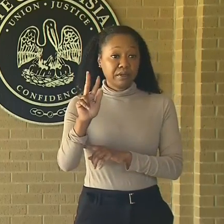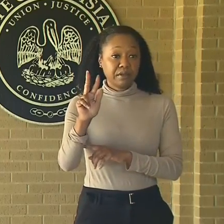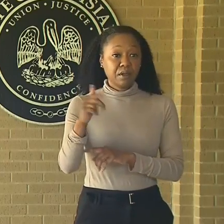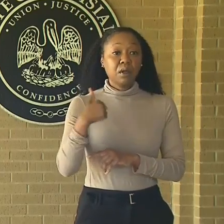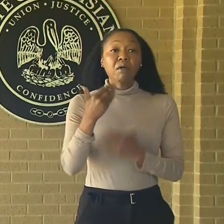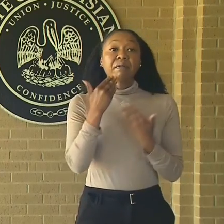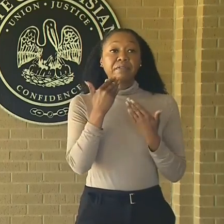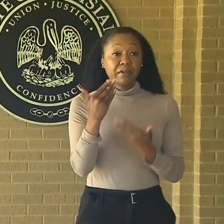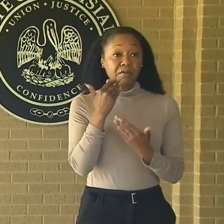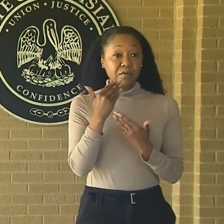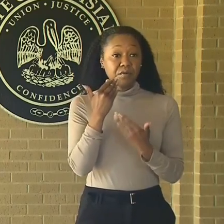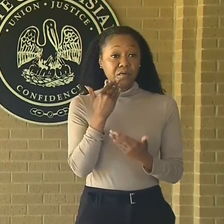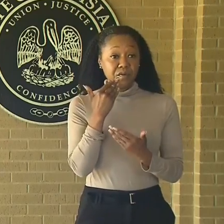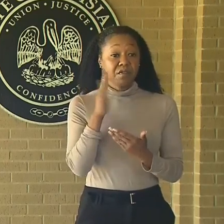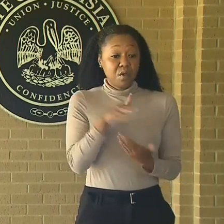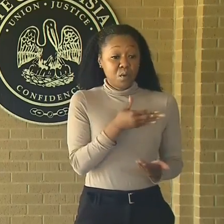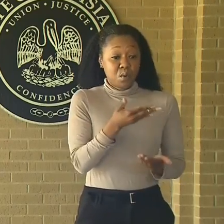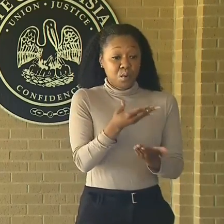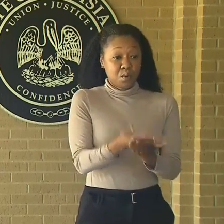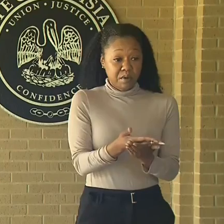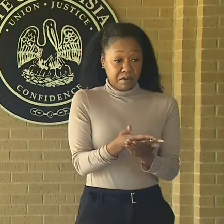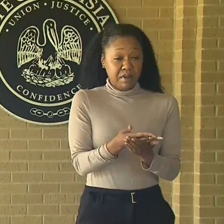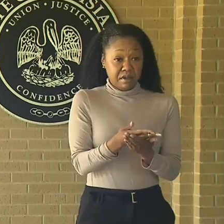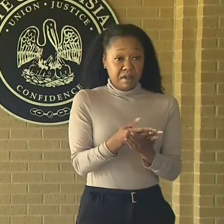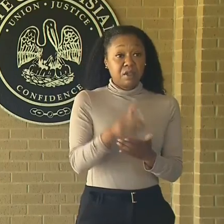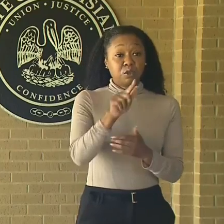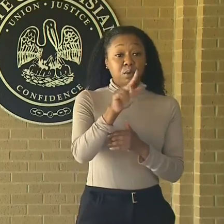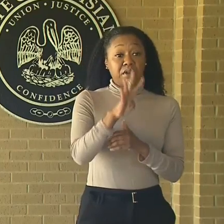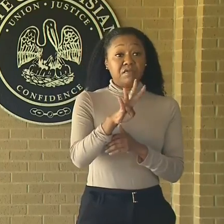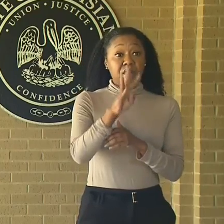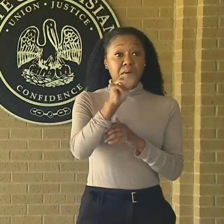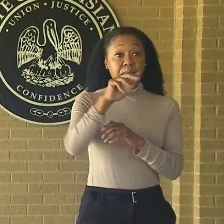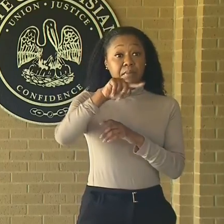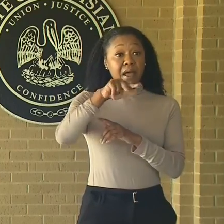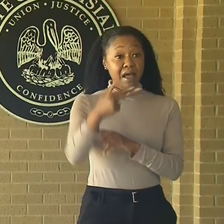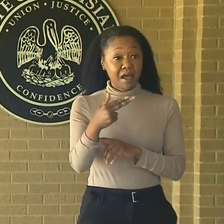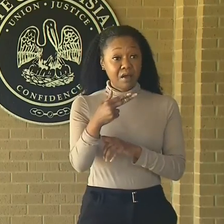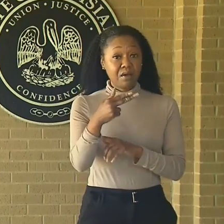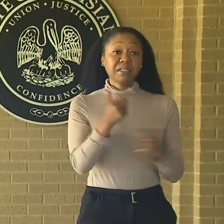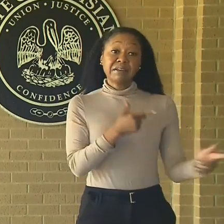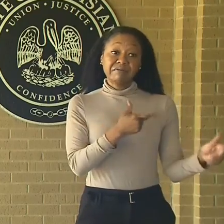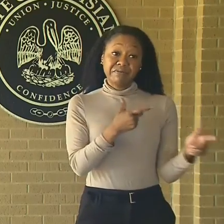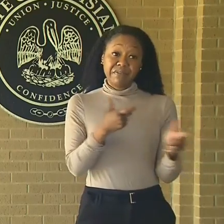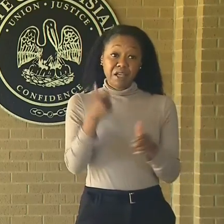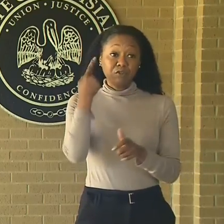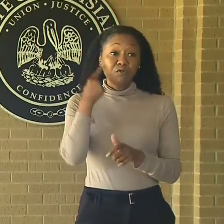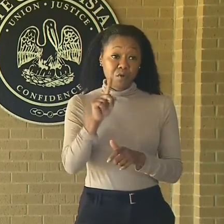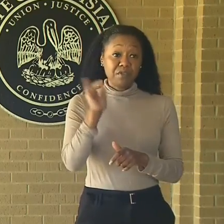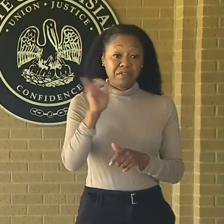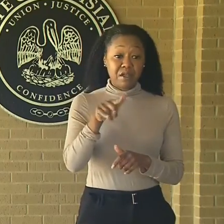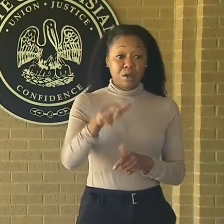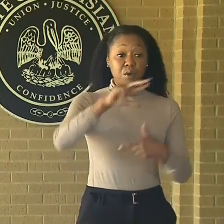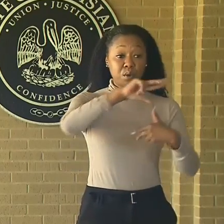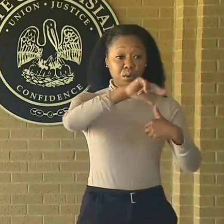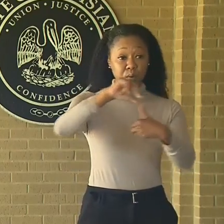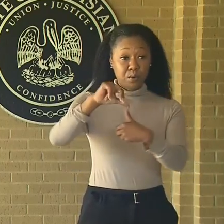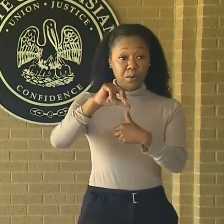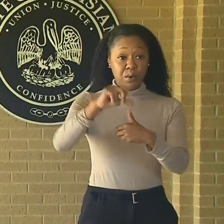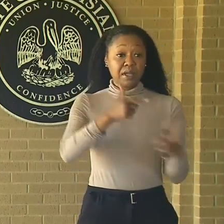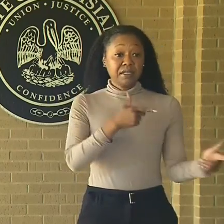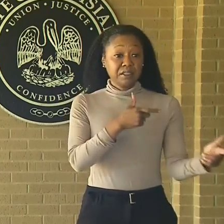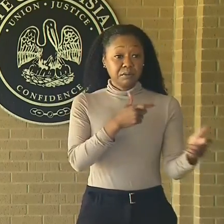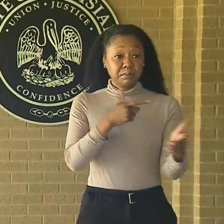very thankful that it made landfall with a forward speed of 24 miles per hour, which is very fast for a hurricane. And then the speed